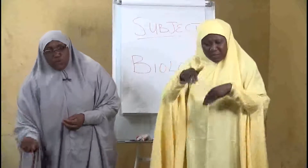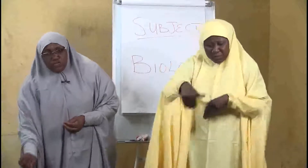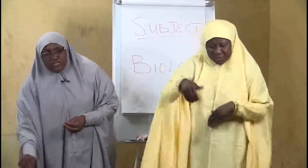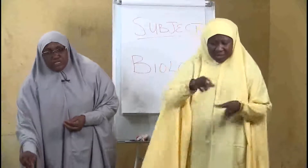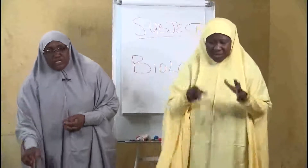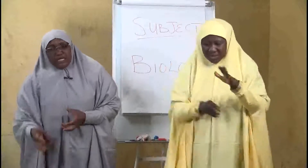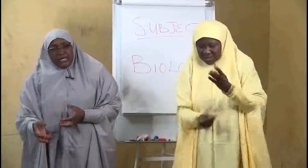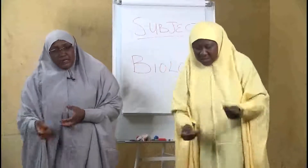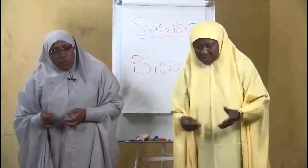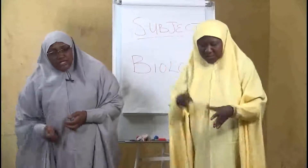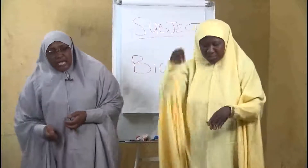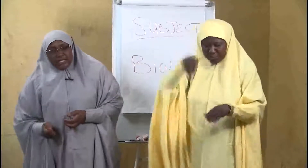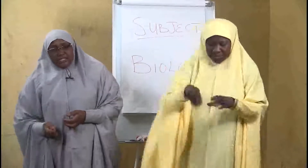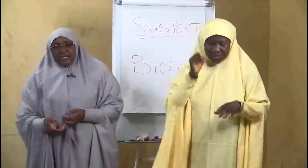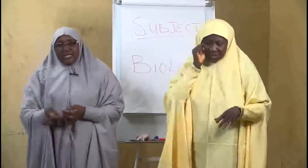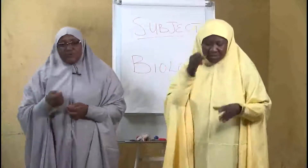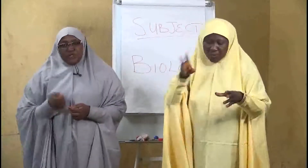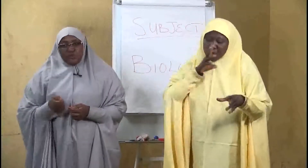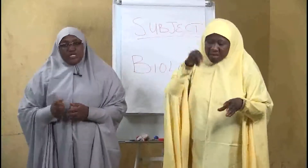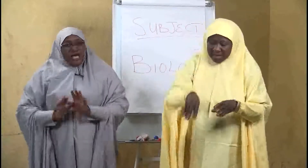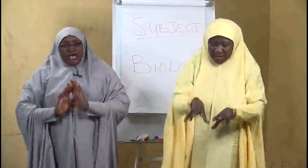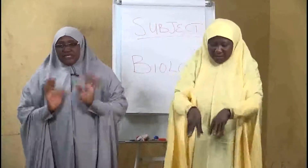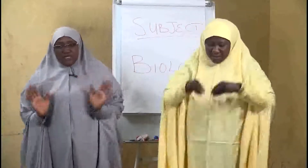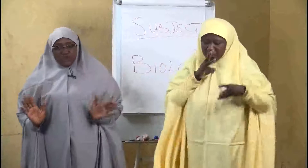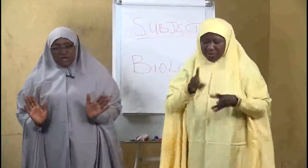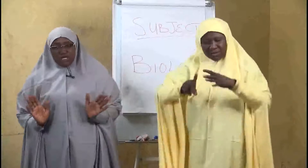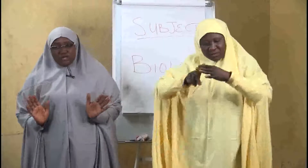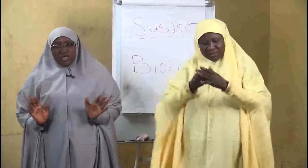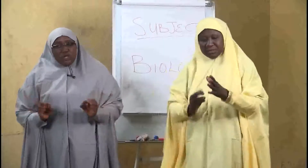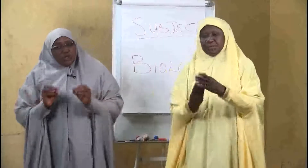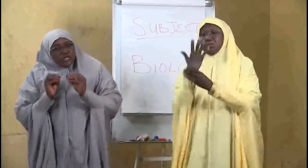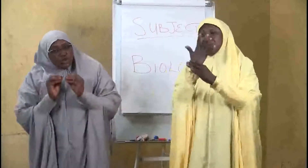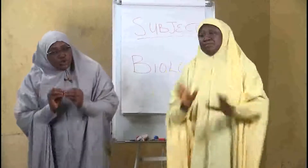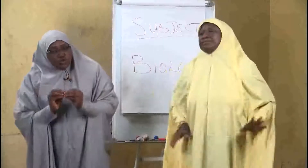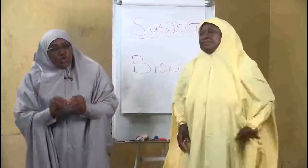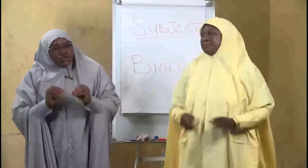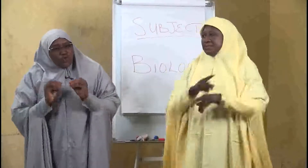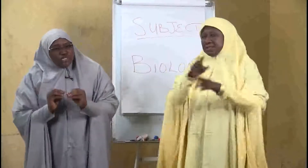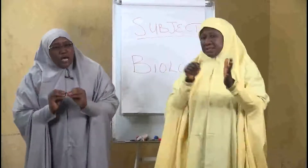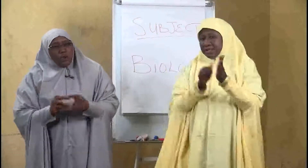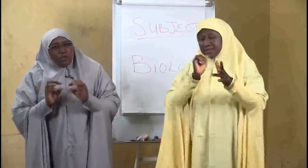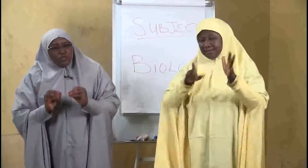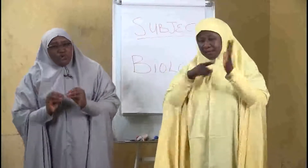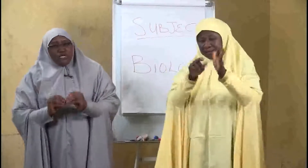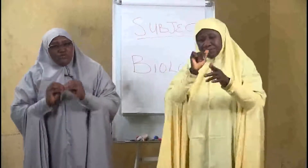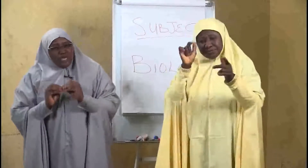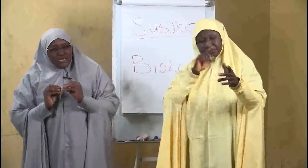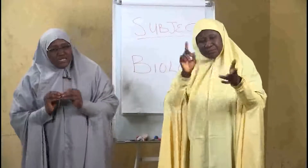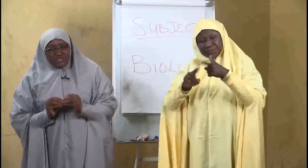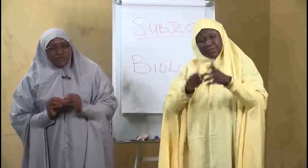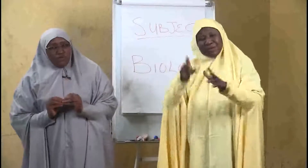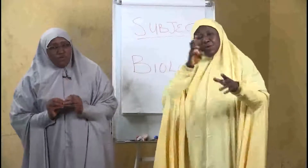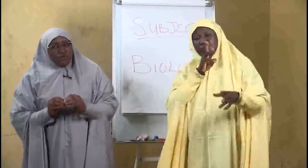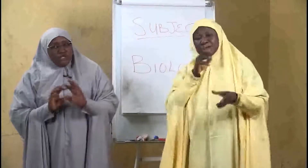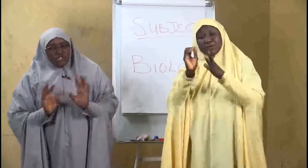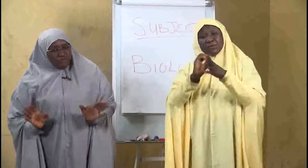soil, put the seed, water it absorbs water and it starts to germinate. So that shows to you that water or moisture is very